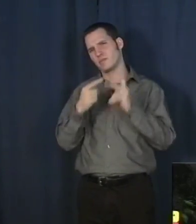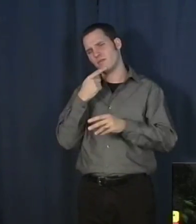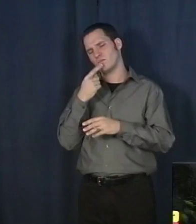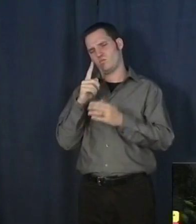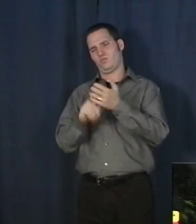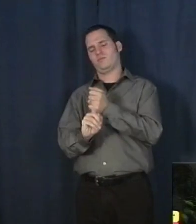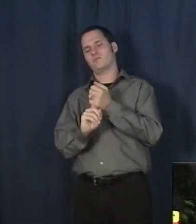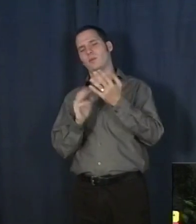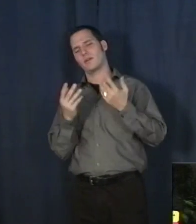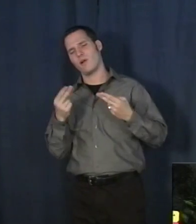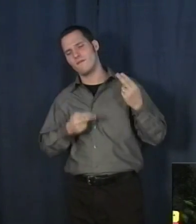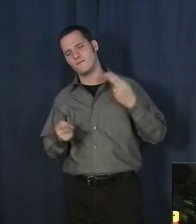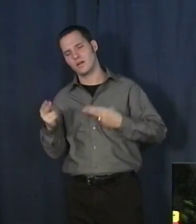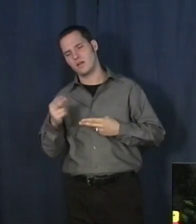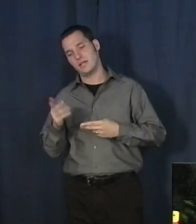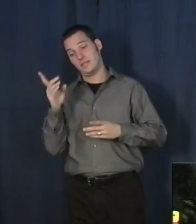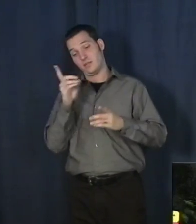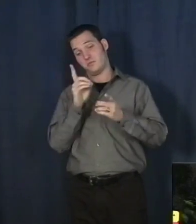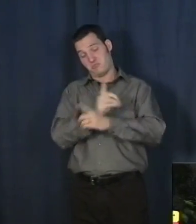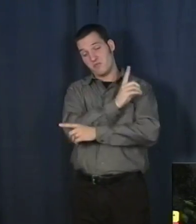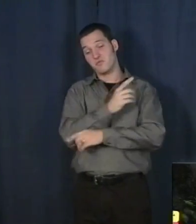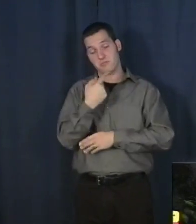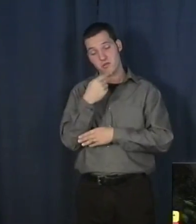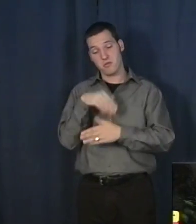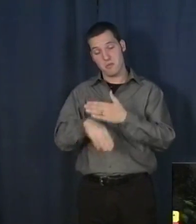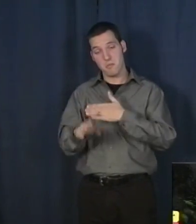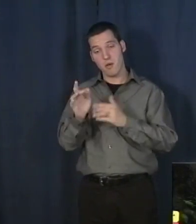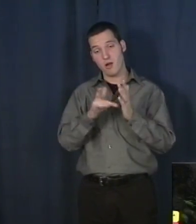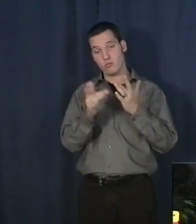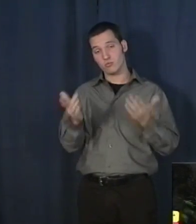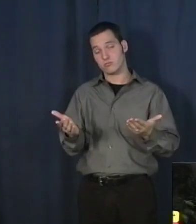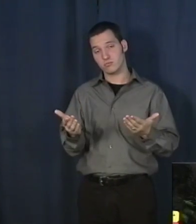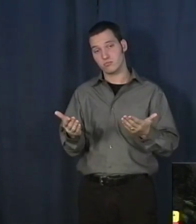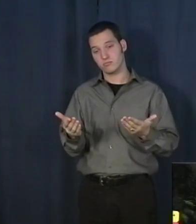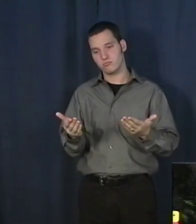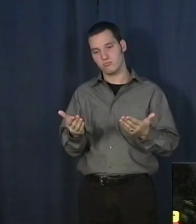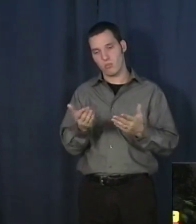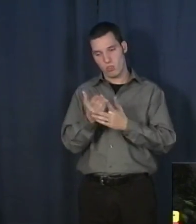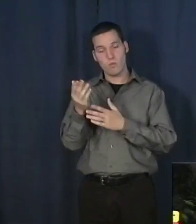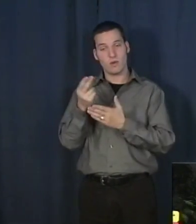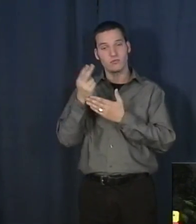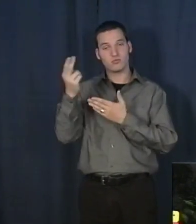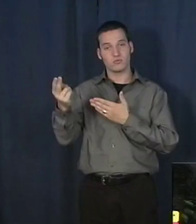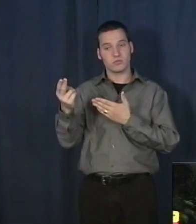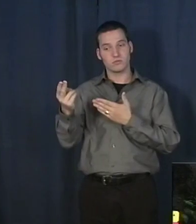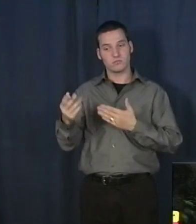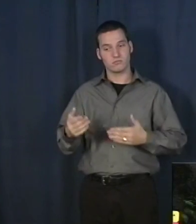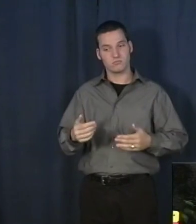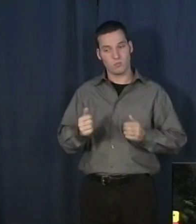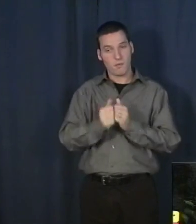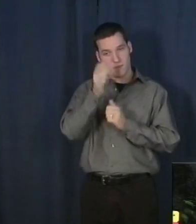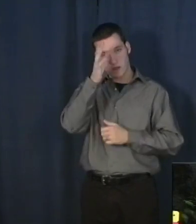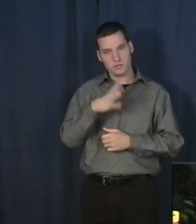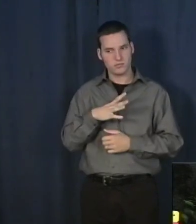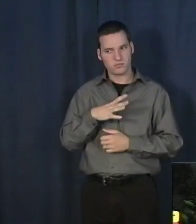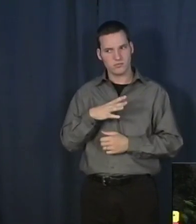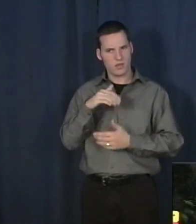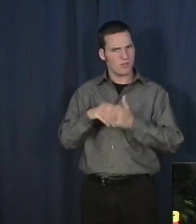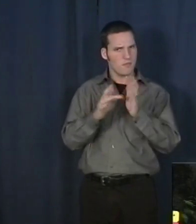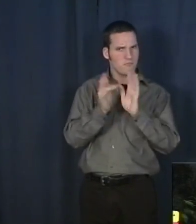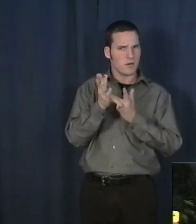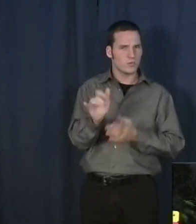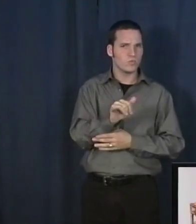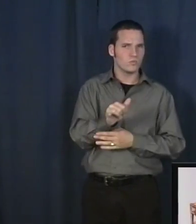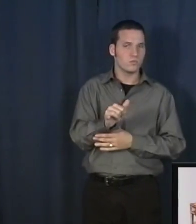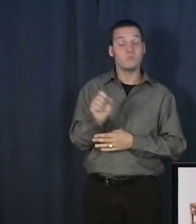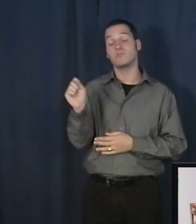Some people say, now hold it, Mr. Hovind. If dinosaurs are mentioned in the Bible, and if they're mentioned all through history as living with man, are they mentioned in the Bible?